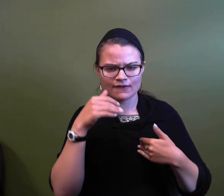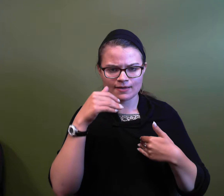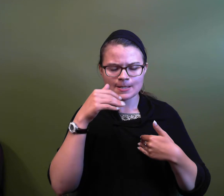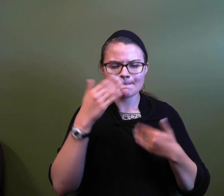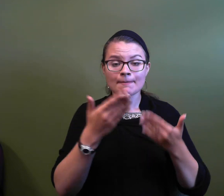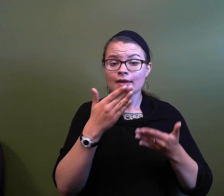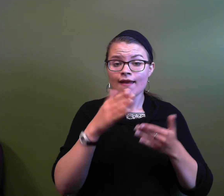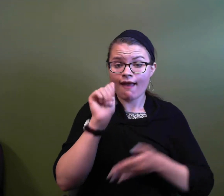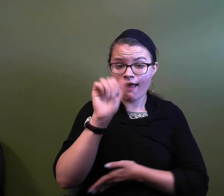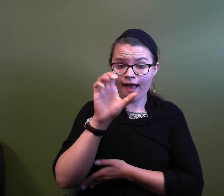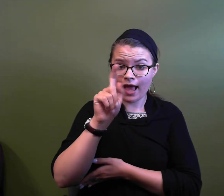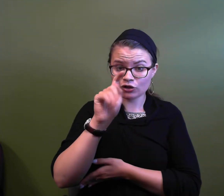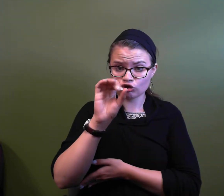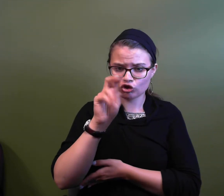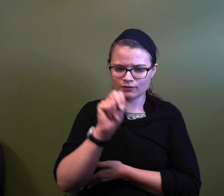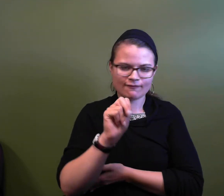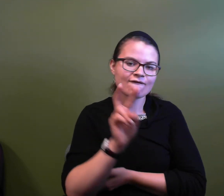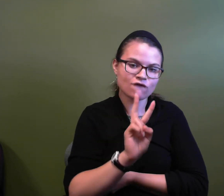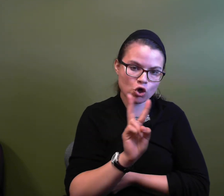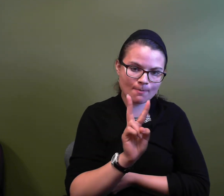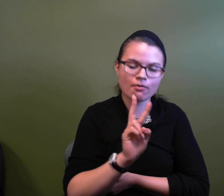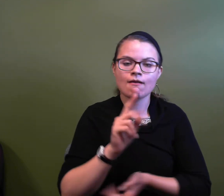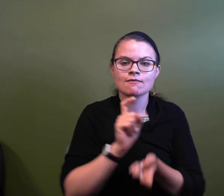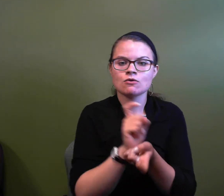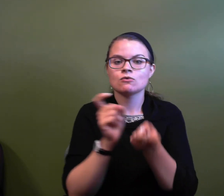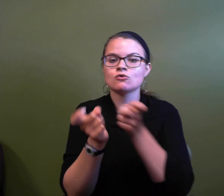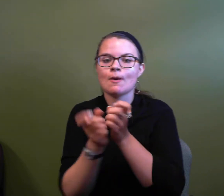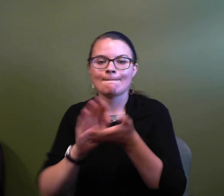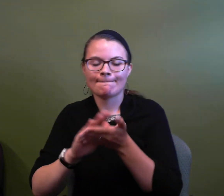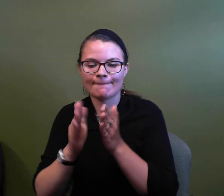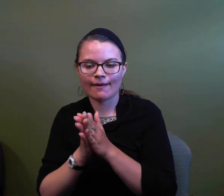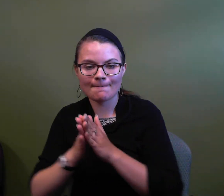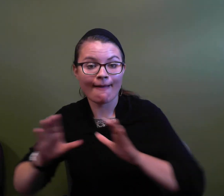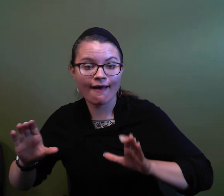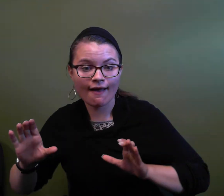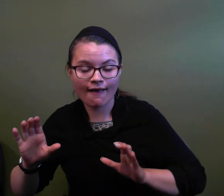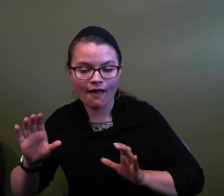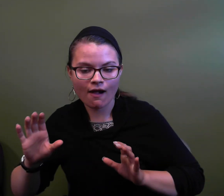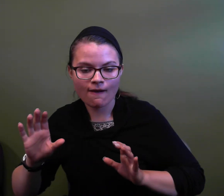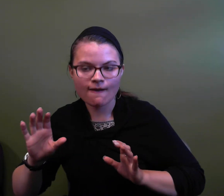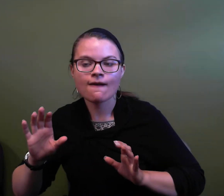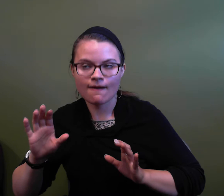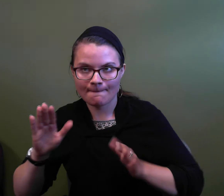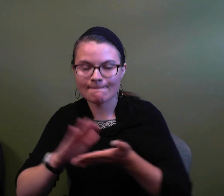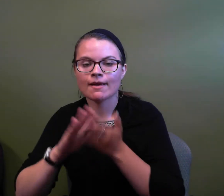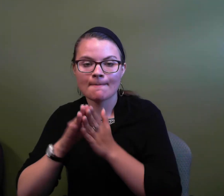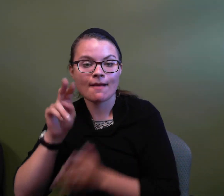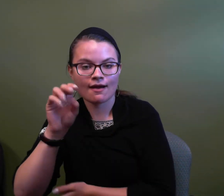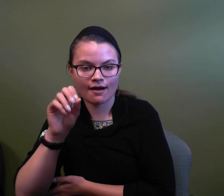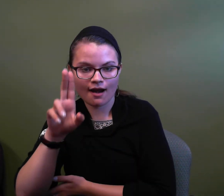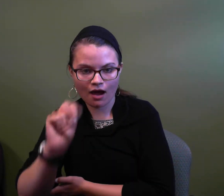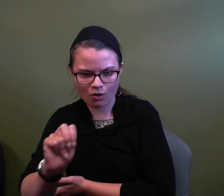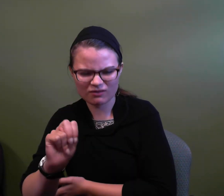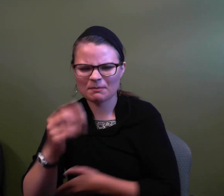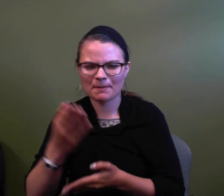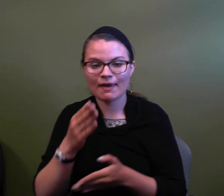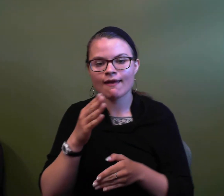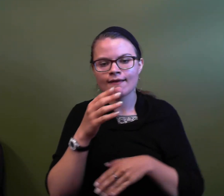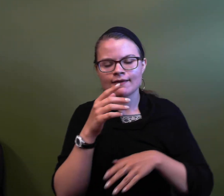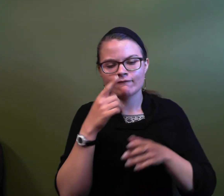your verb is developing, you might change that into development. You might change, similarly, a